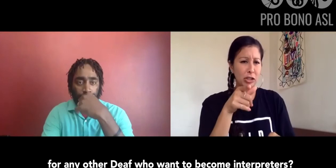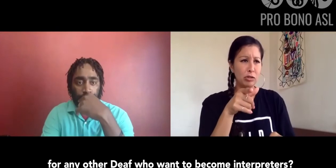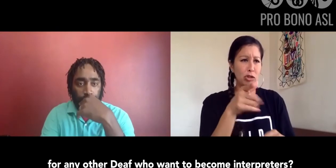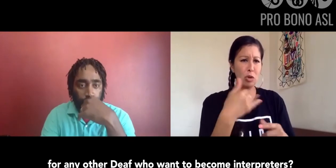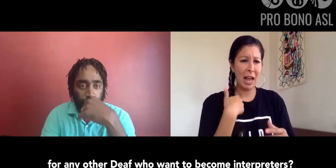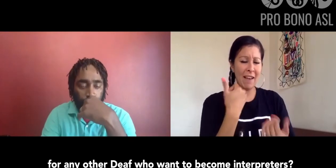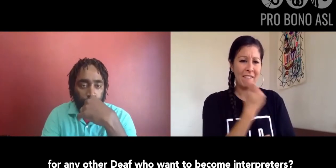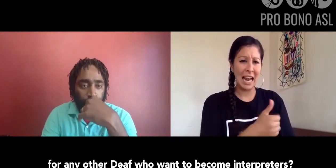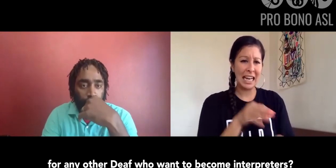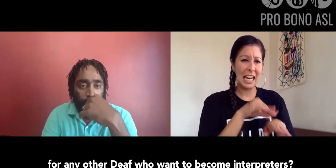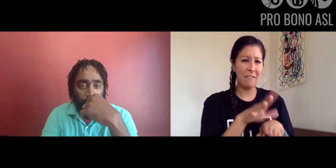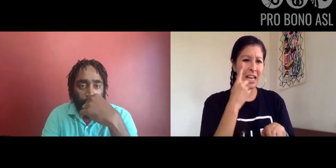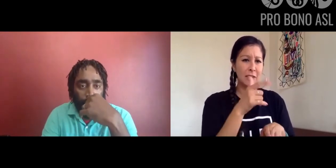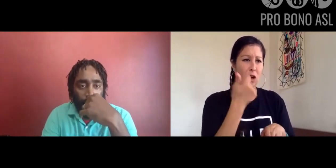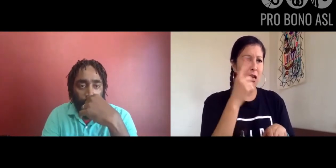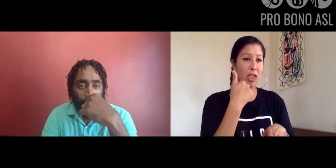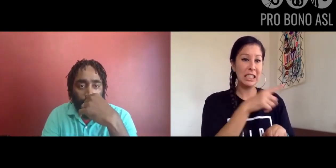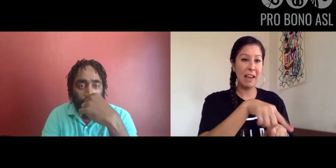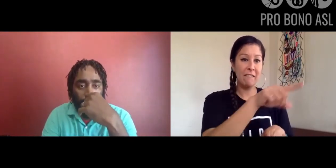deaf who want to become interpreters?